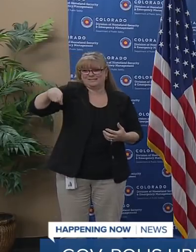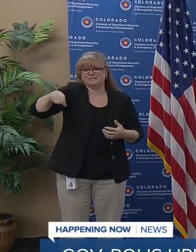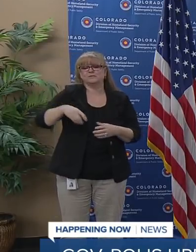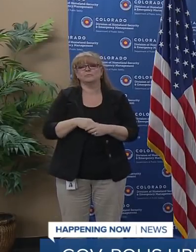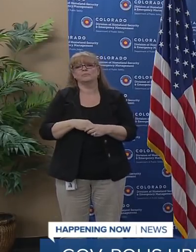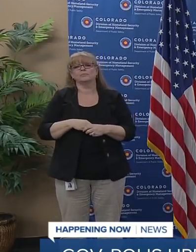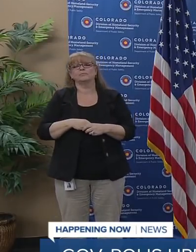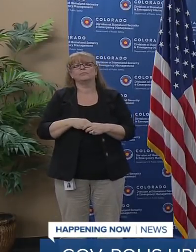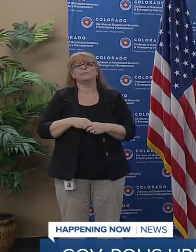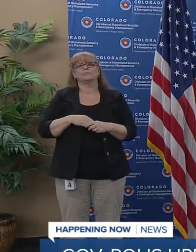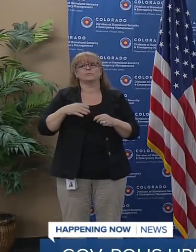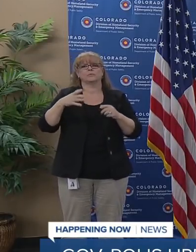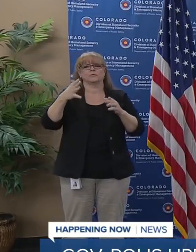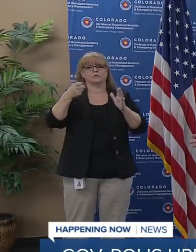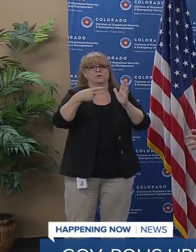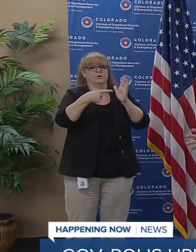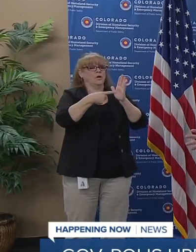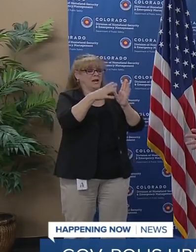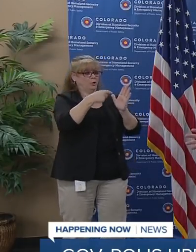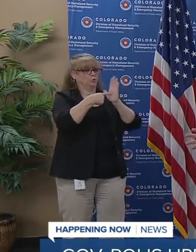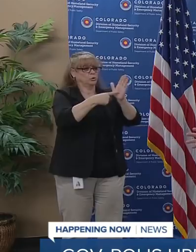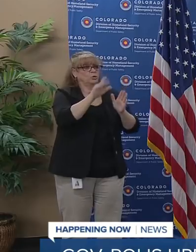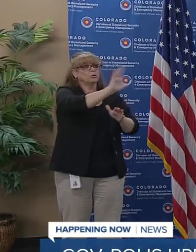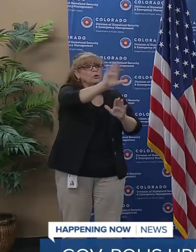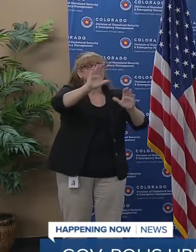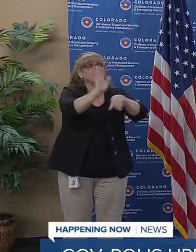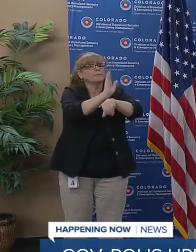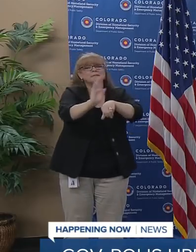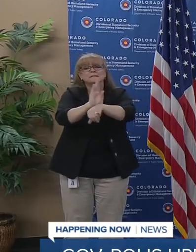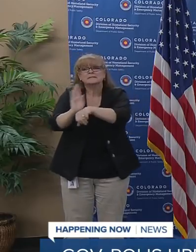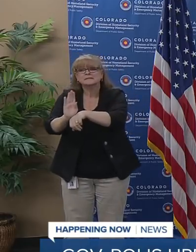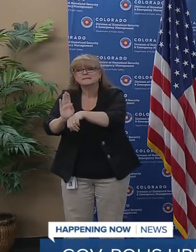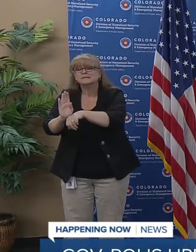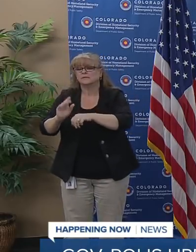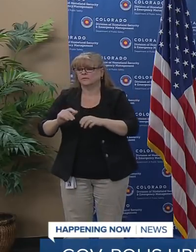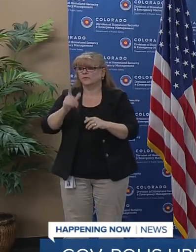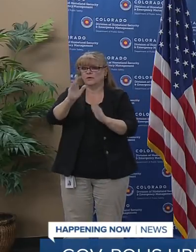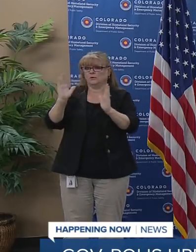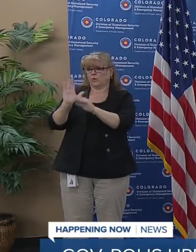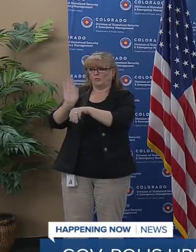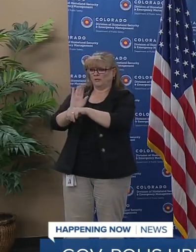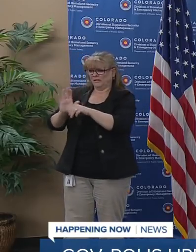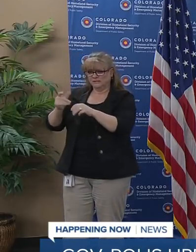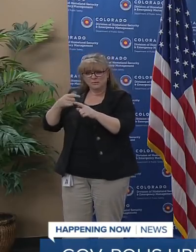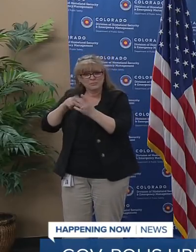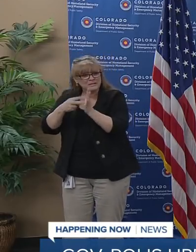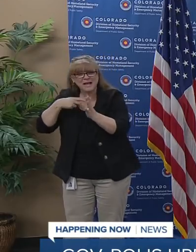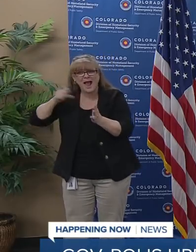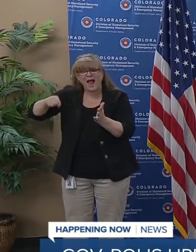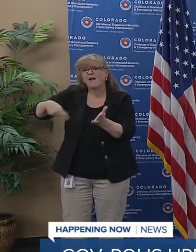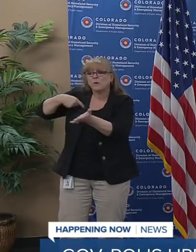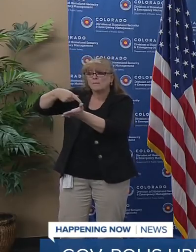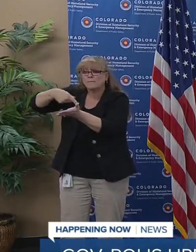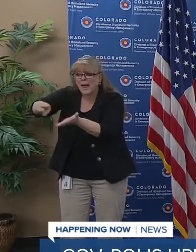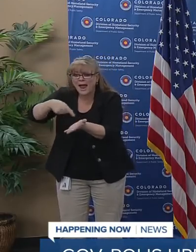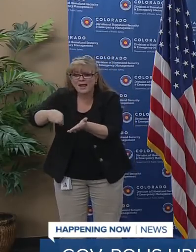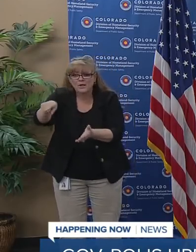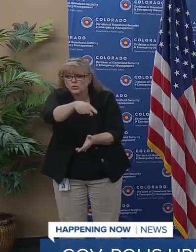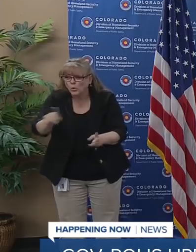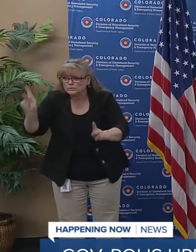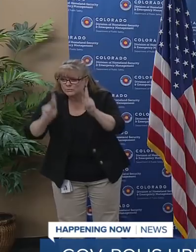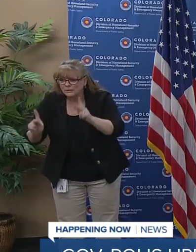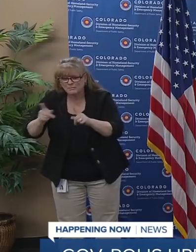business, or you work for one, you might wonder, how can we afford to keep our payroll up when people aren't coming to work? Now, the state is doing this as a model